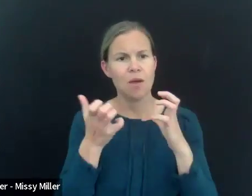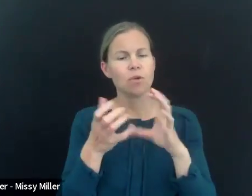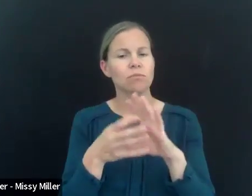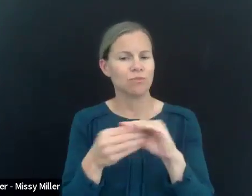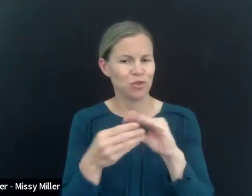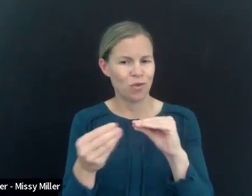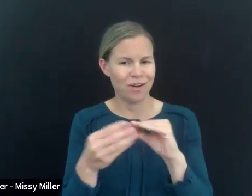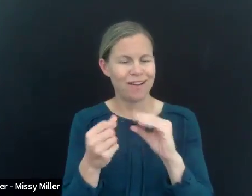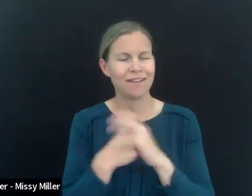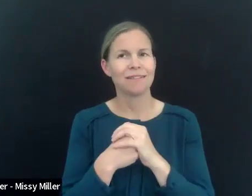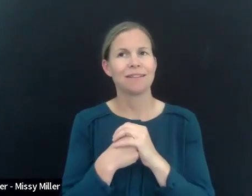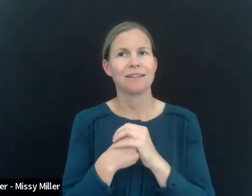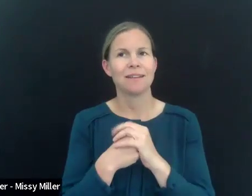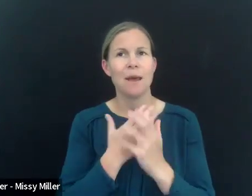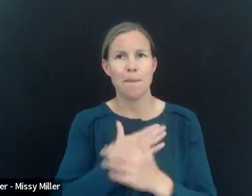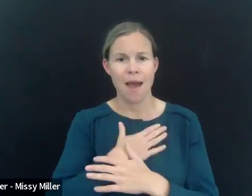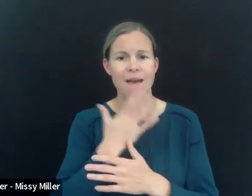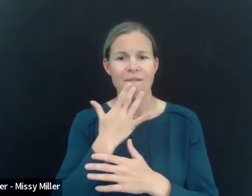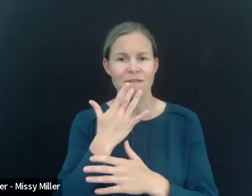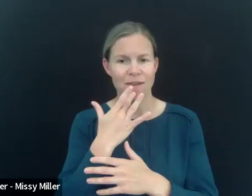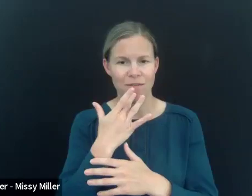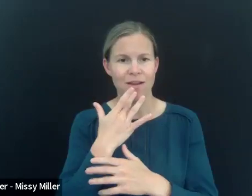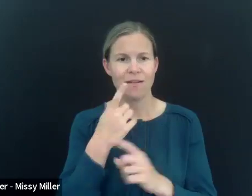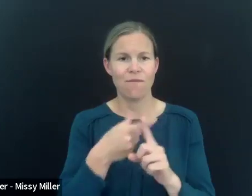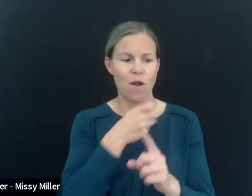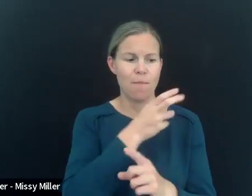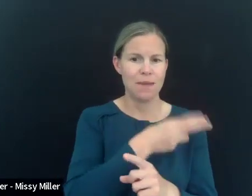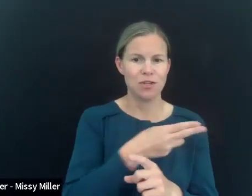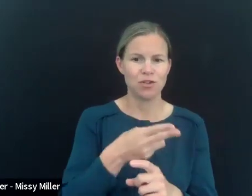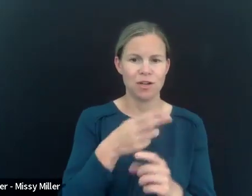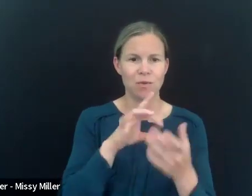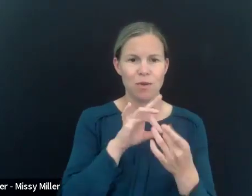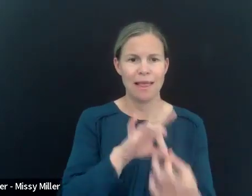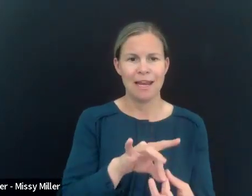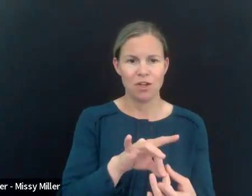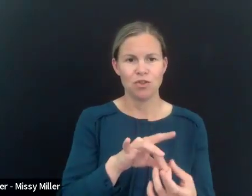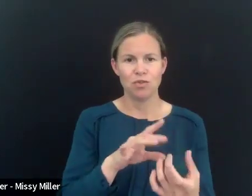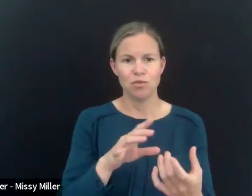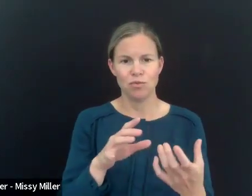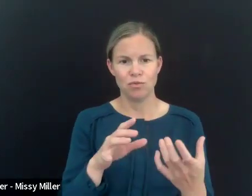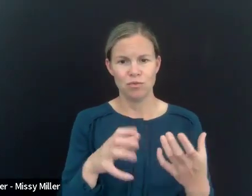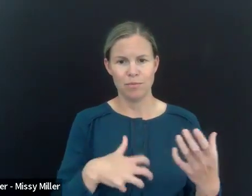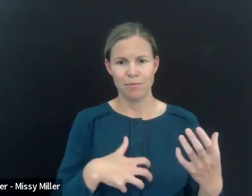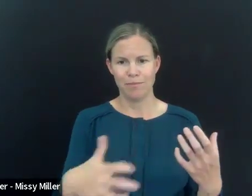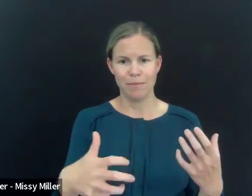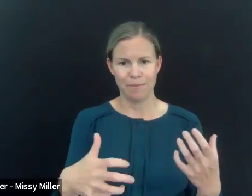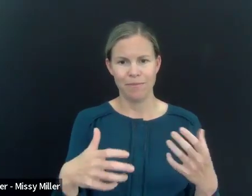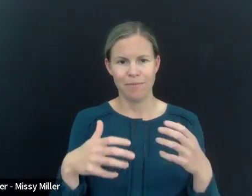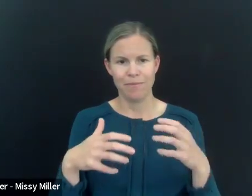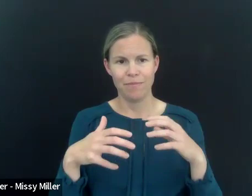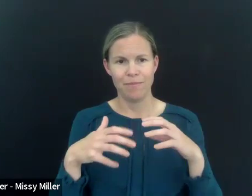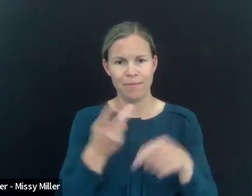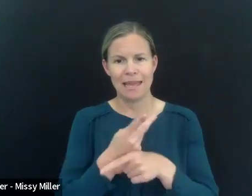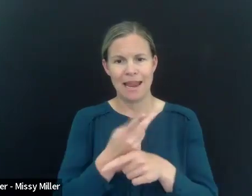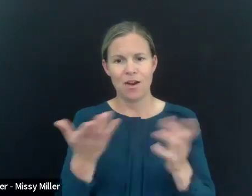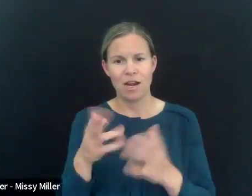my favorite from the history of, you know, perinatal care in the US. In the 1970s,